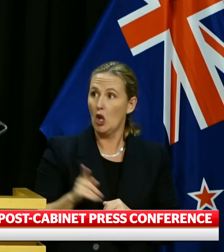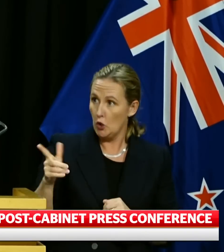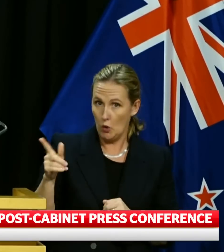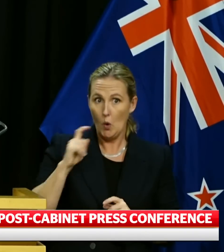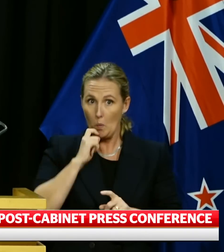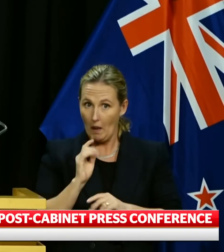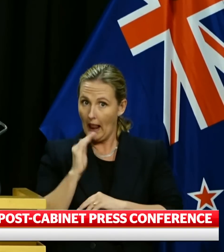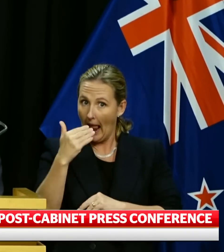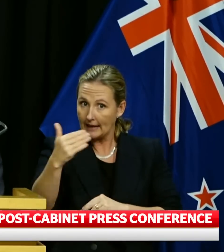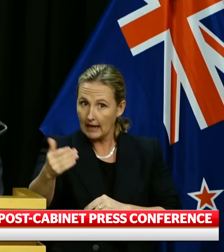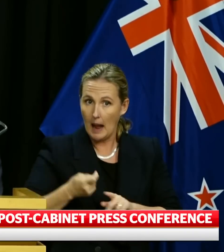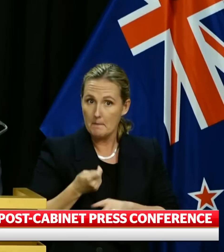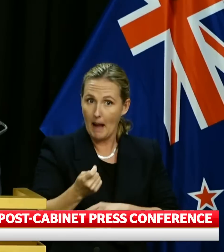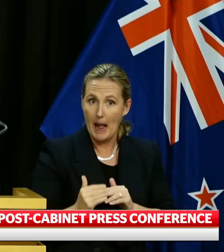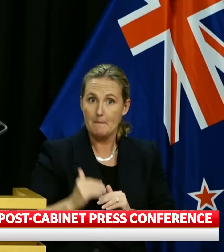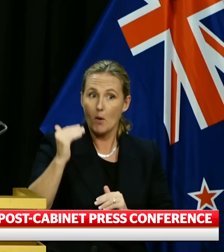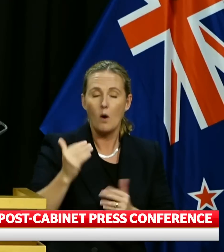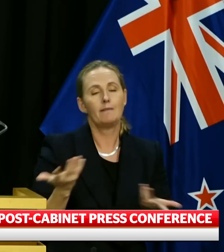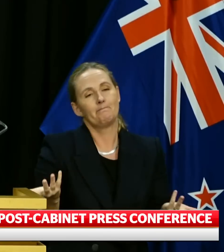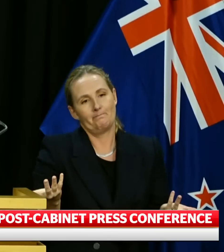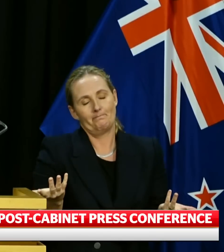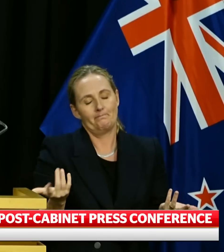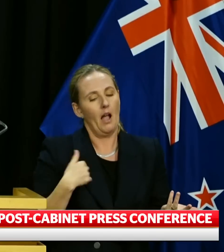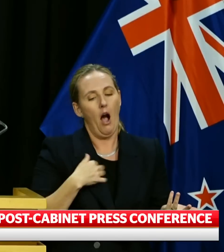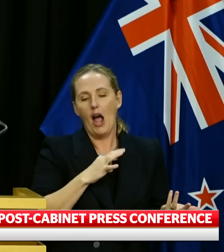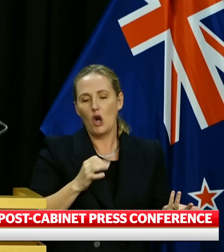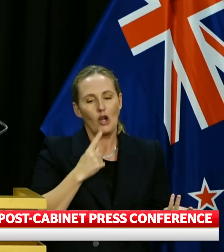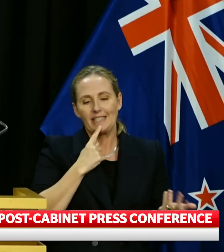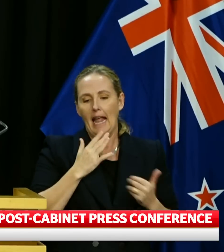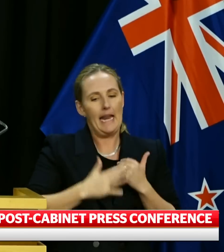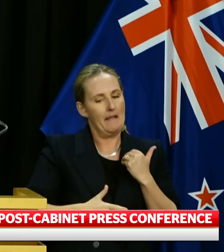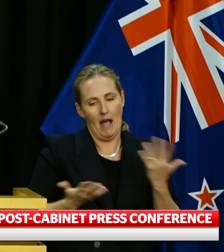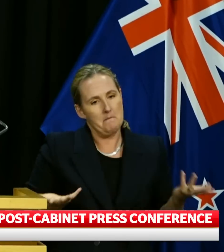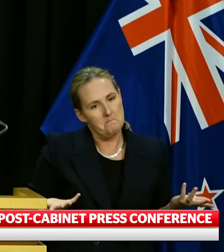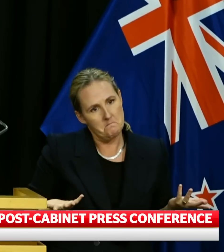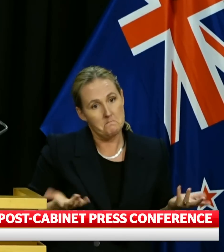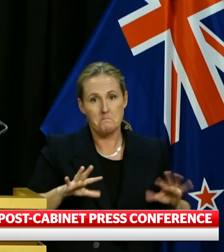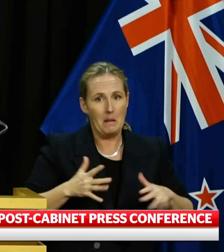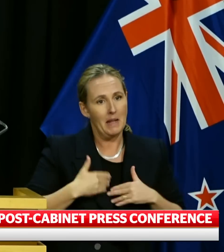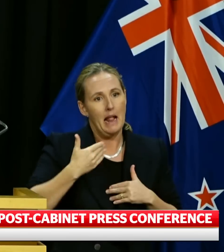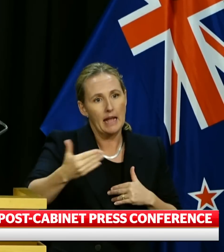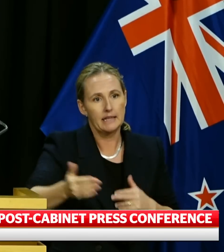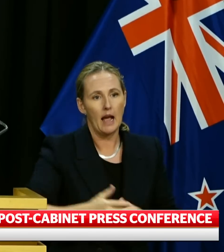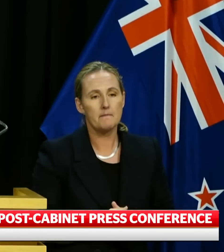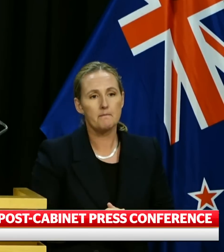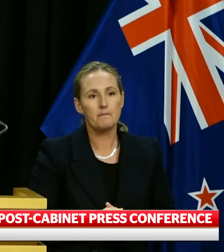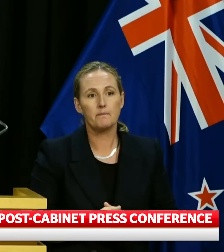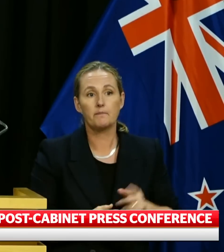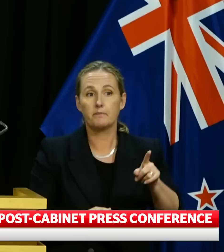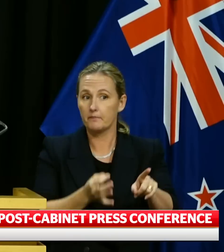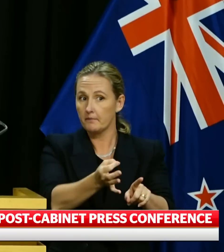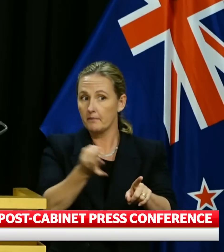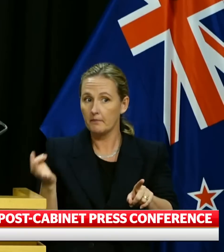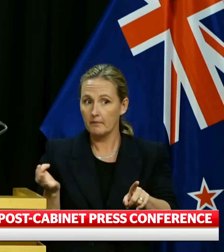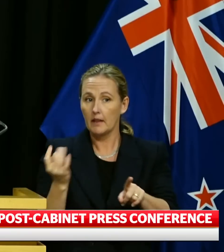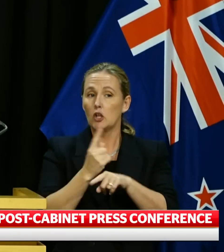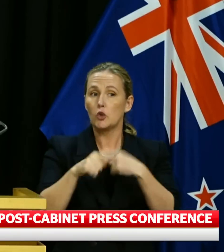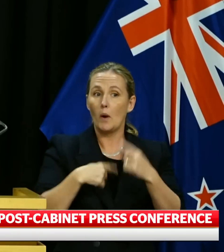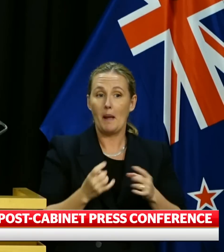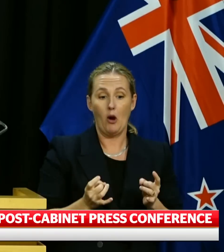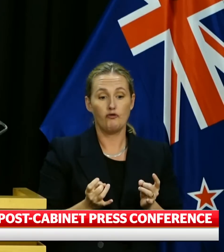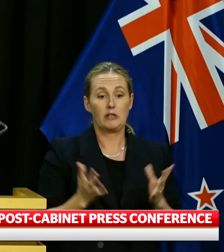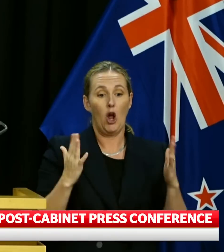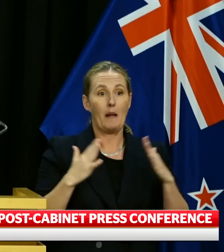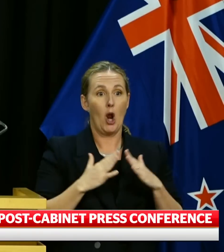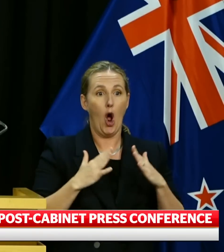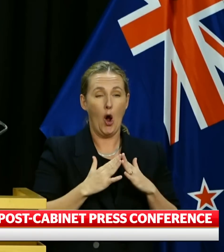never say never. And just to address on it, but a lot in the sector say that the aged care is in crisis. Do you